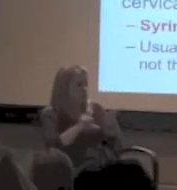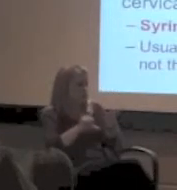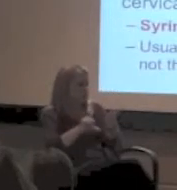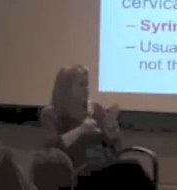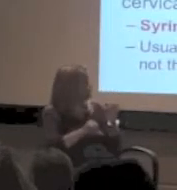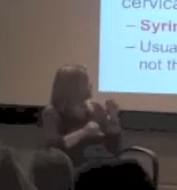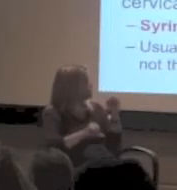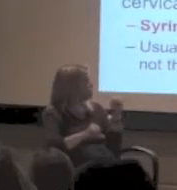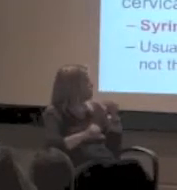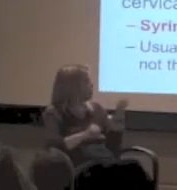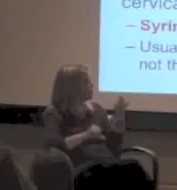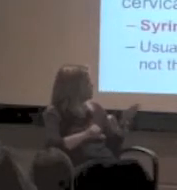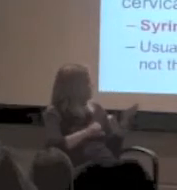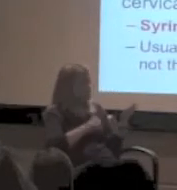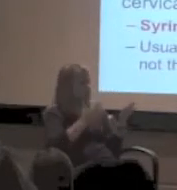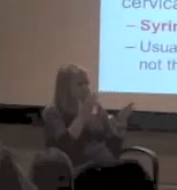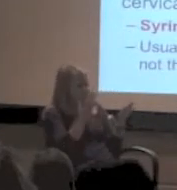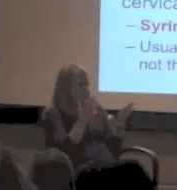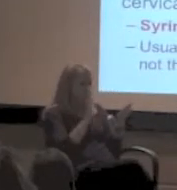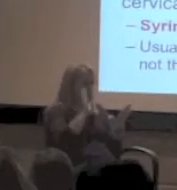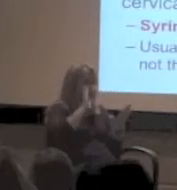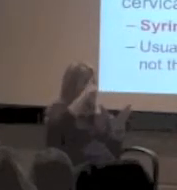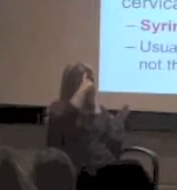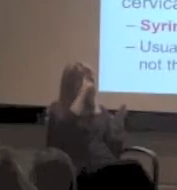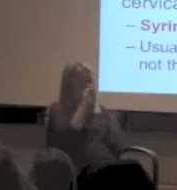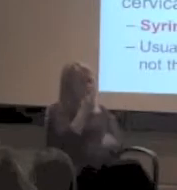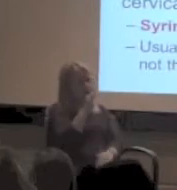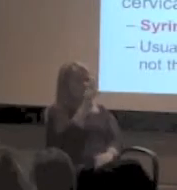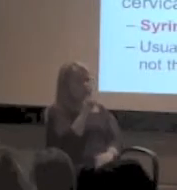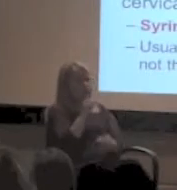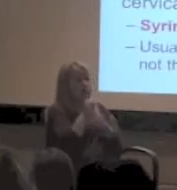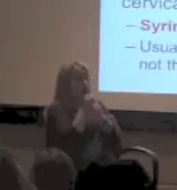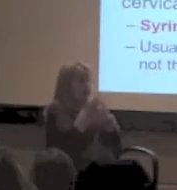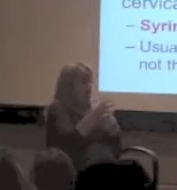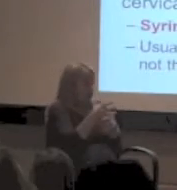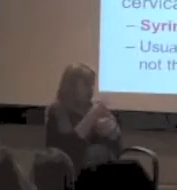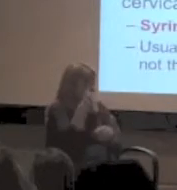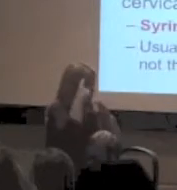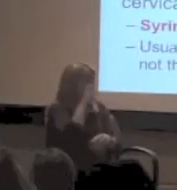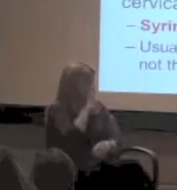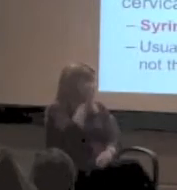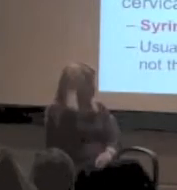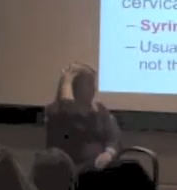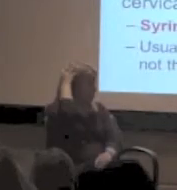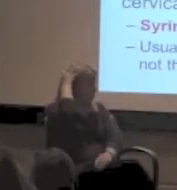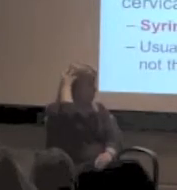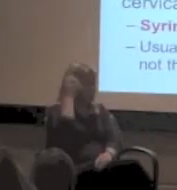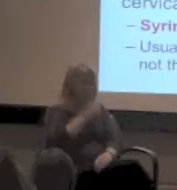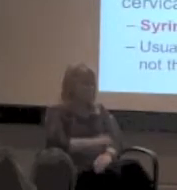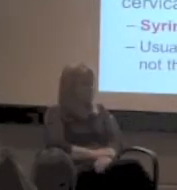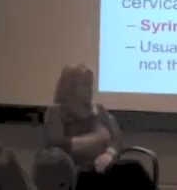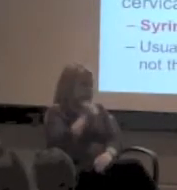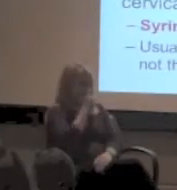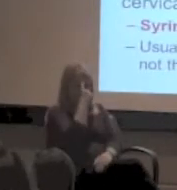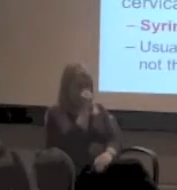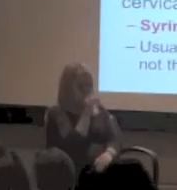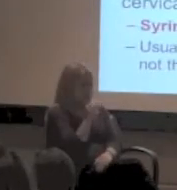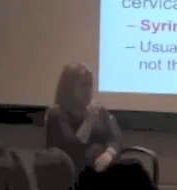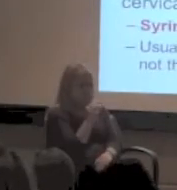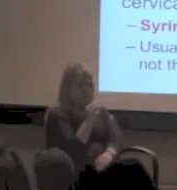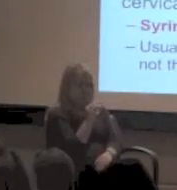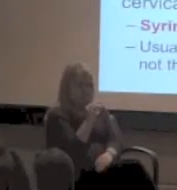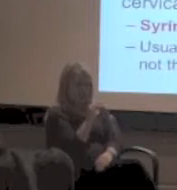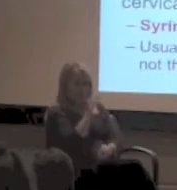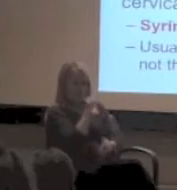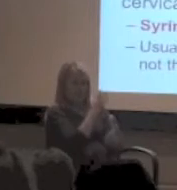things? There used to be a school of thought that the Chiari II caused hydrocephalus. We don't really think that anymore. We think it's just